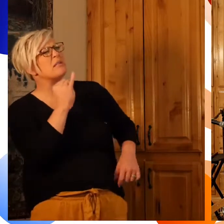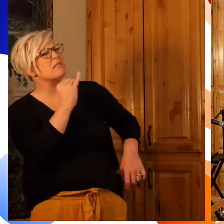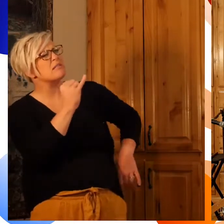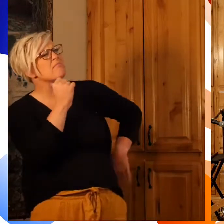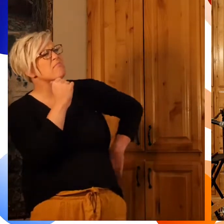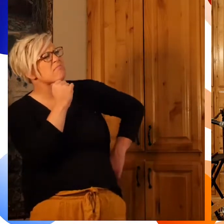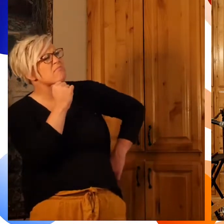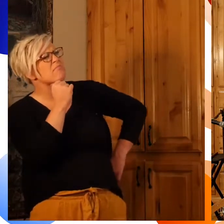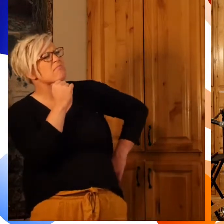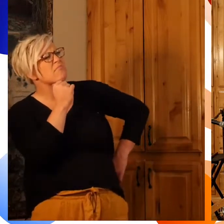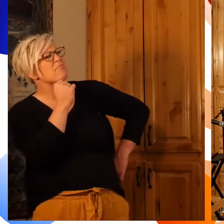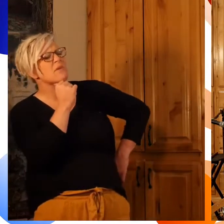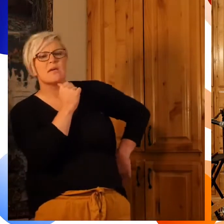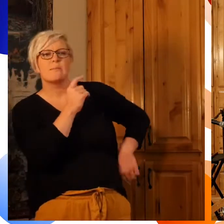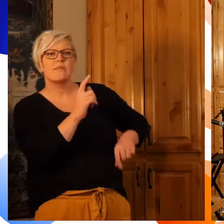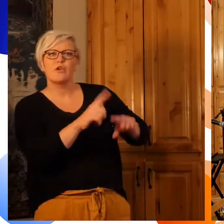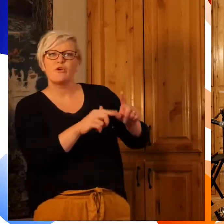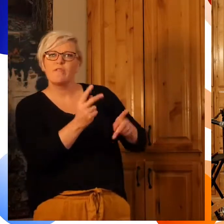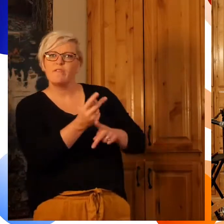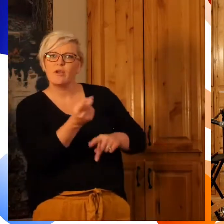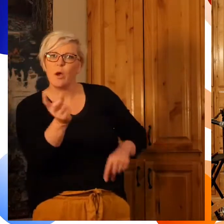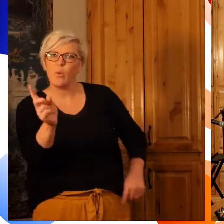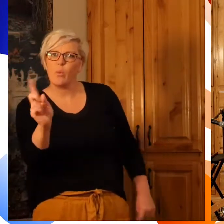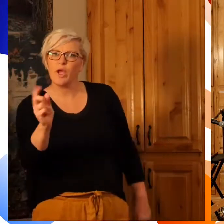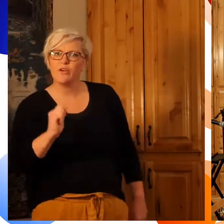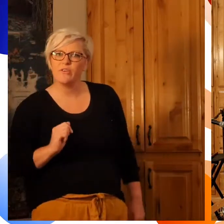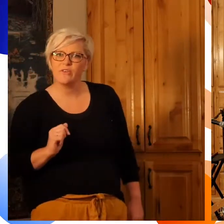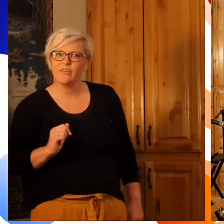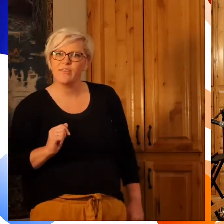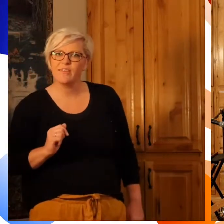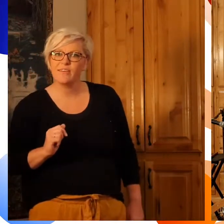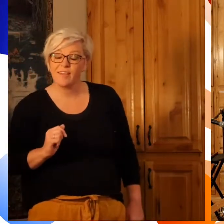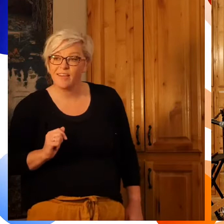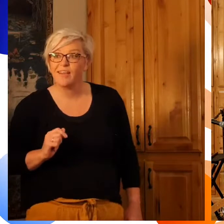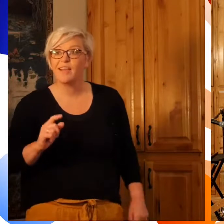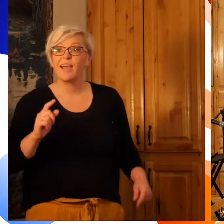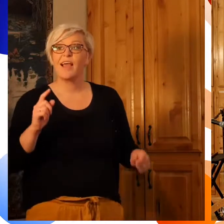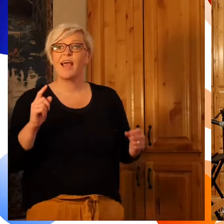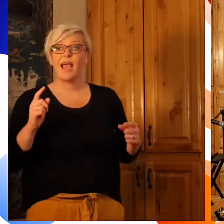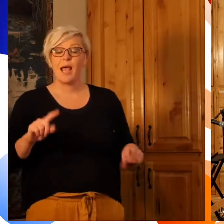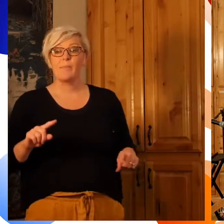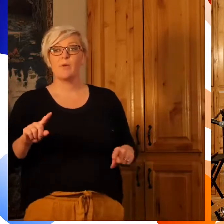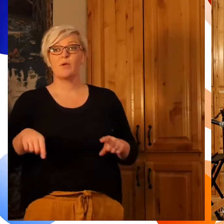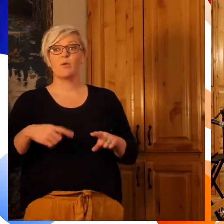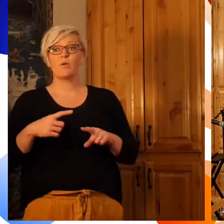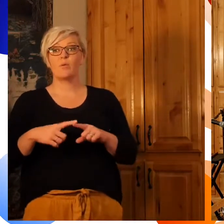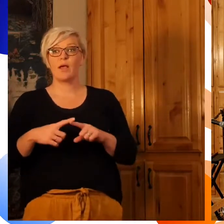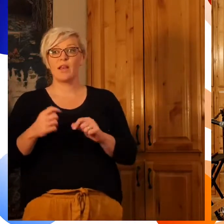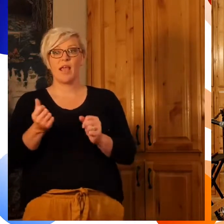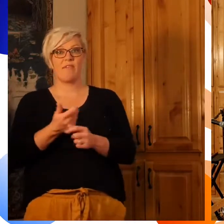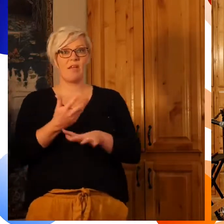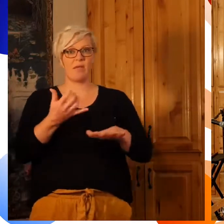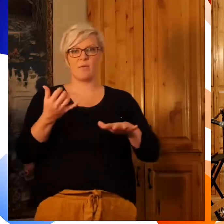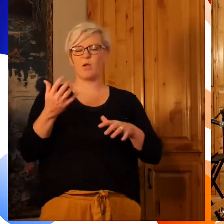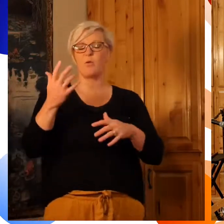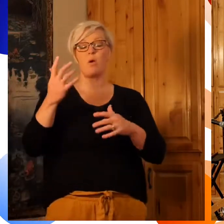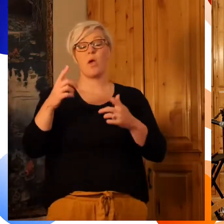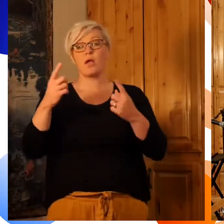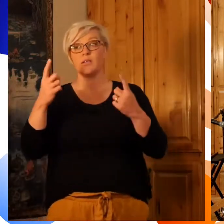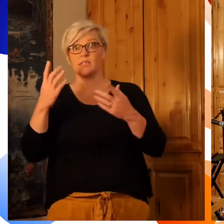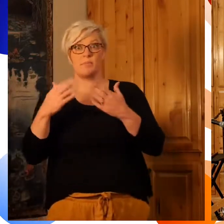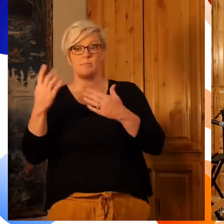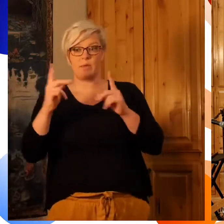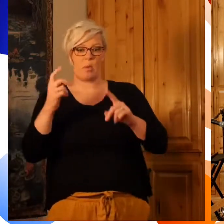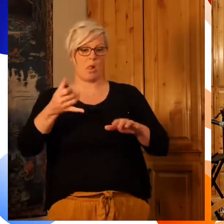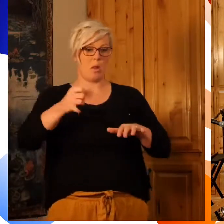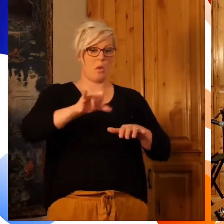couldn't quite place where. And that was when libations were being poured out all around the table, and the little people filled a great